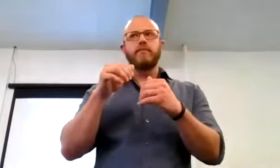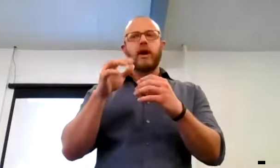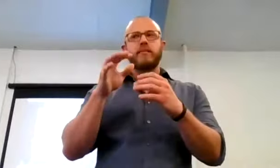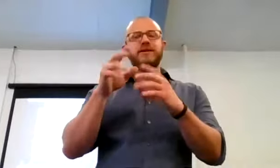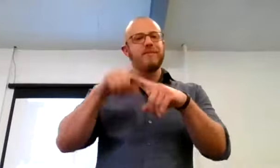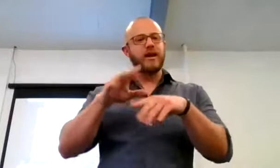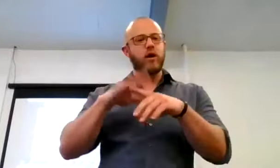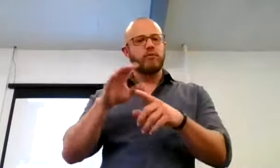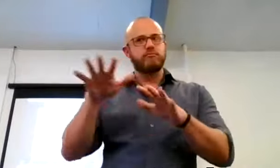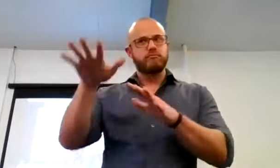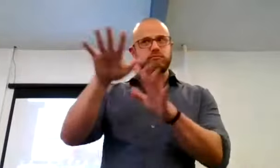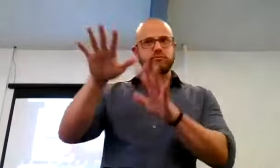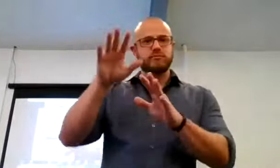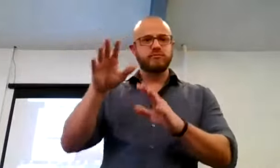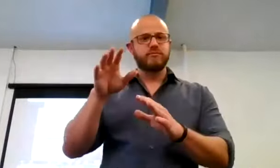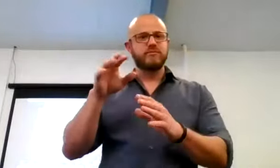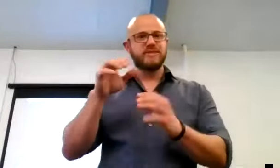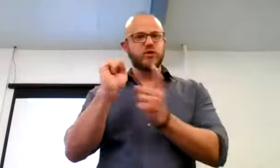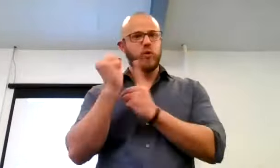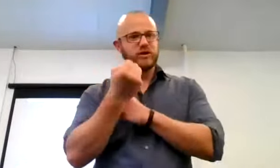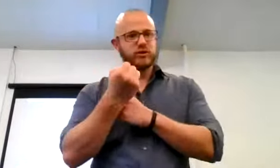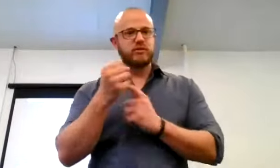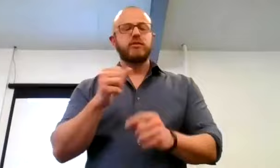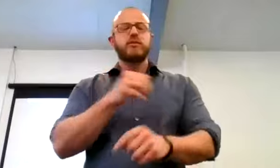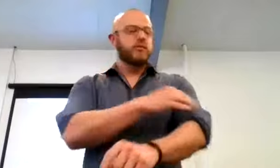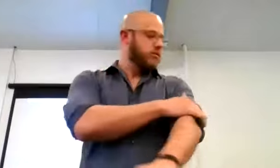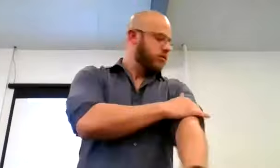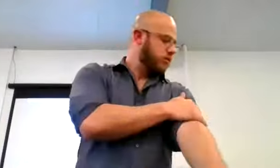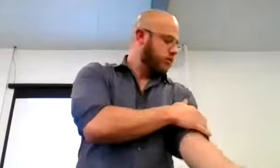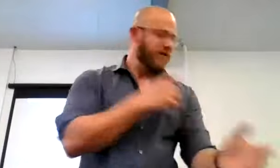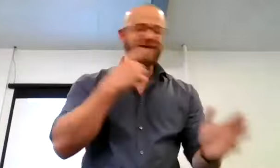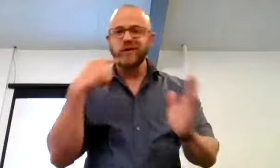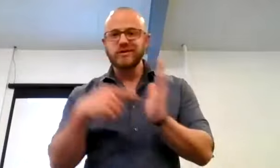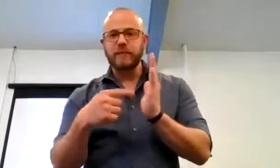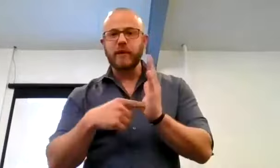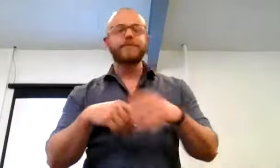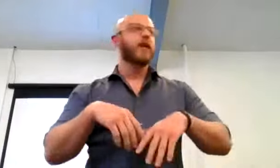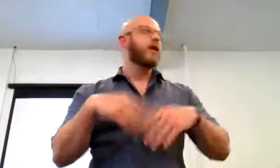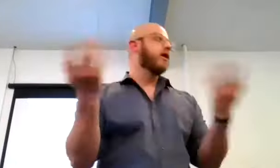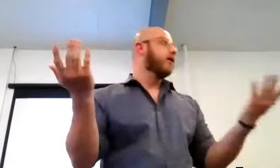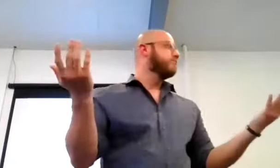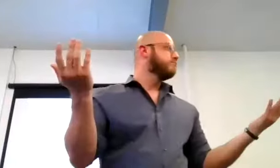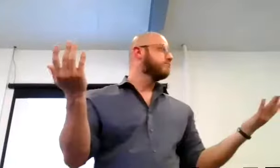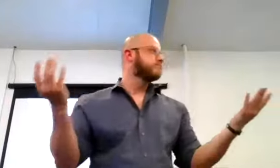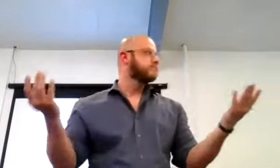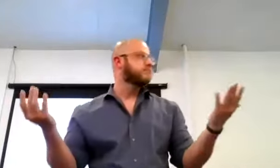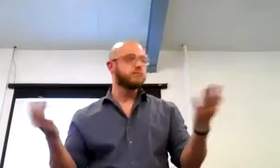sentence. It depends on, you know, kind of the environment, the situation, how it feels. For example,